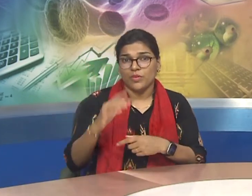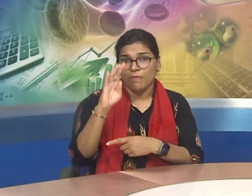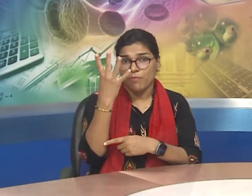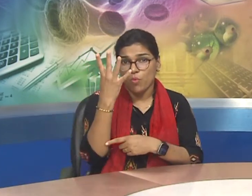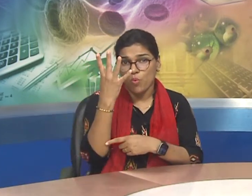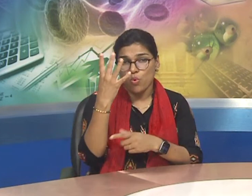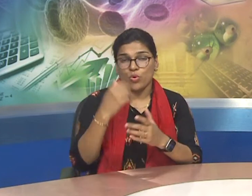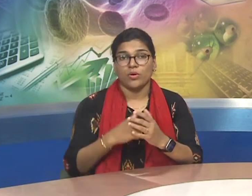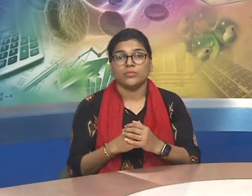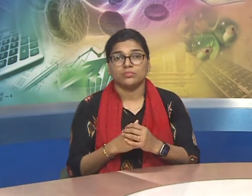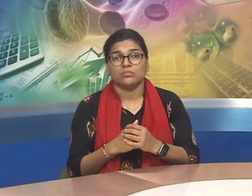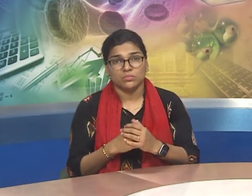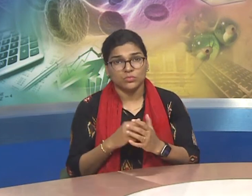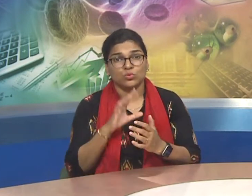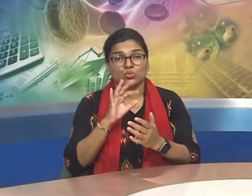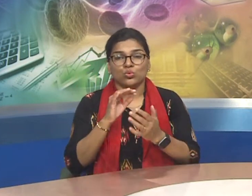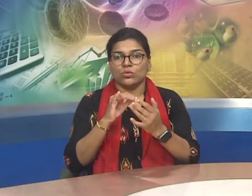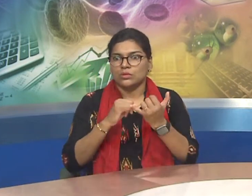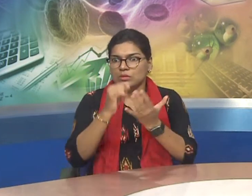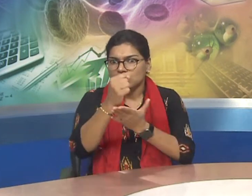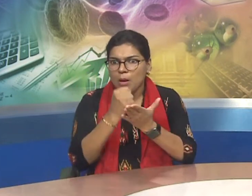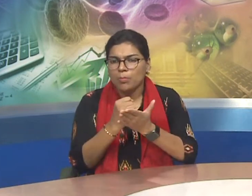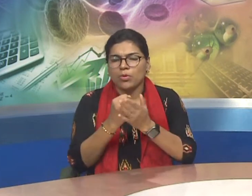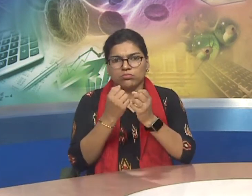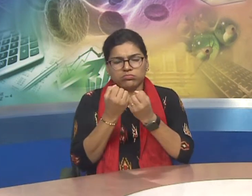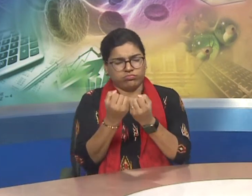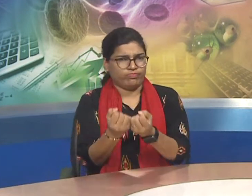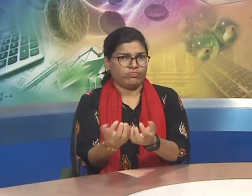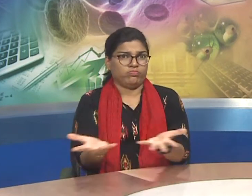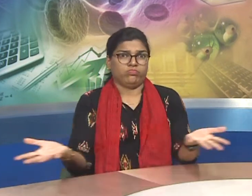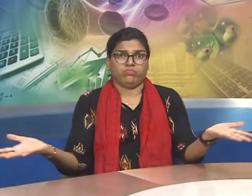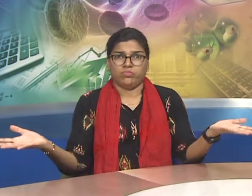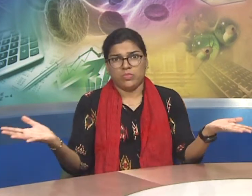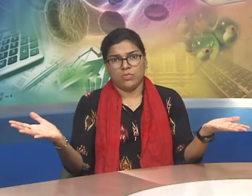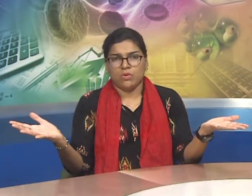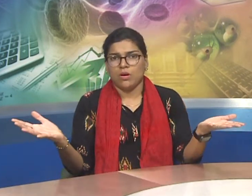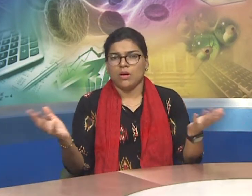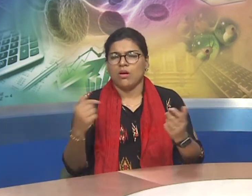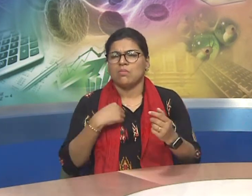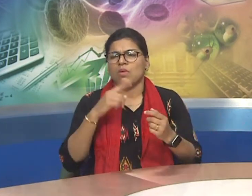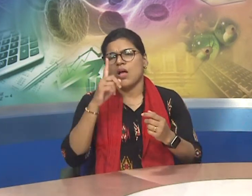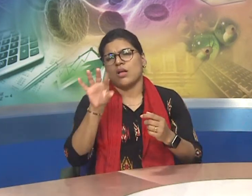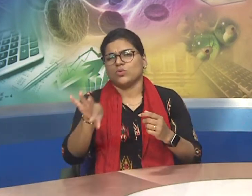complex. So that created a need for data library or automation.